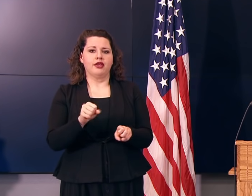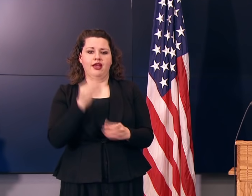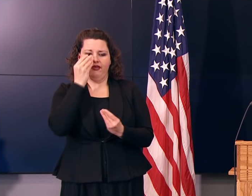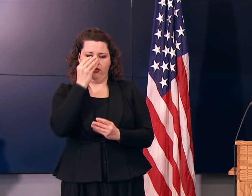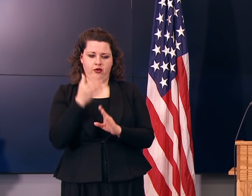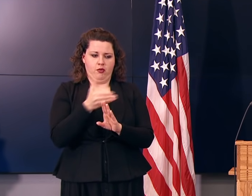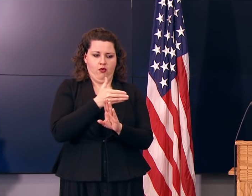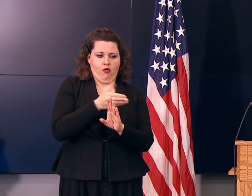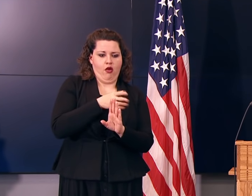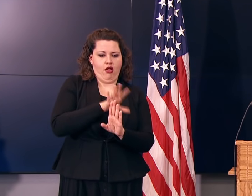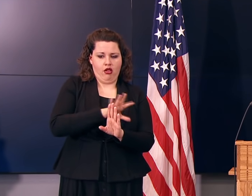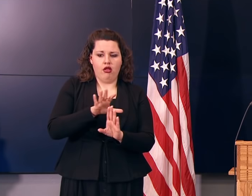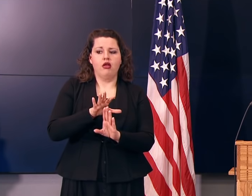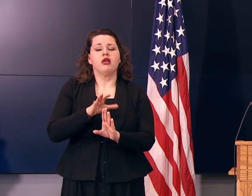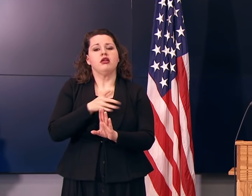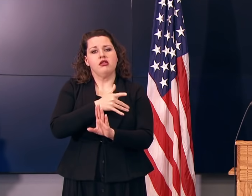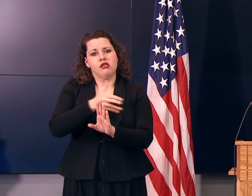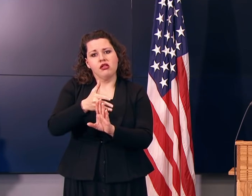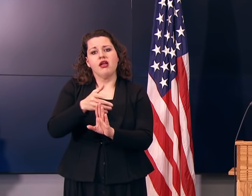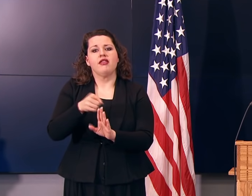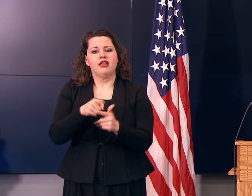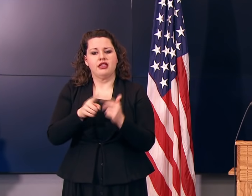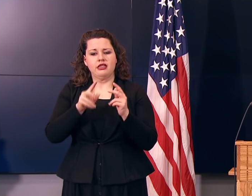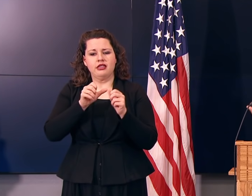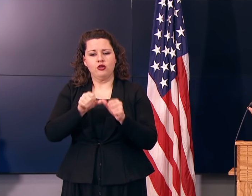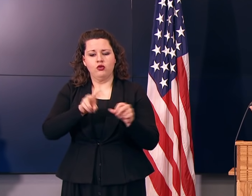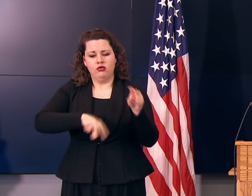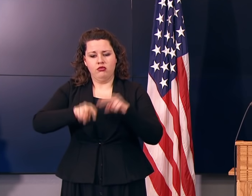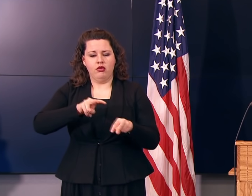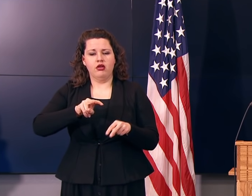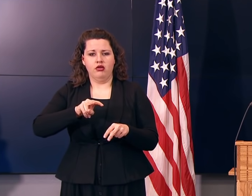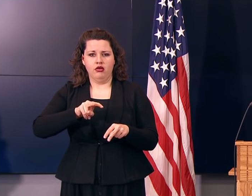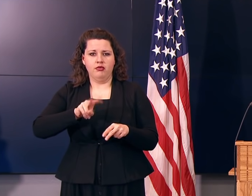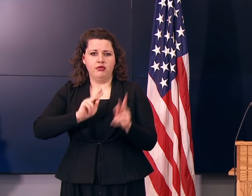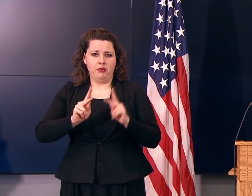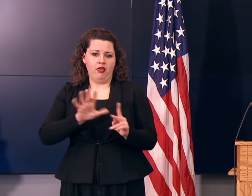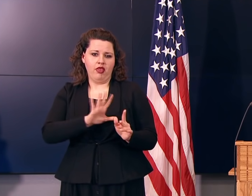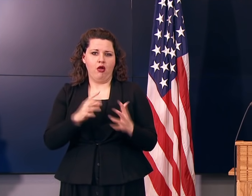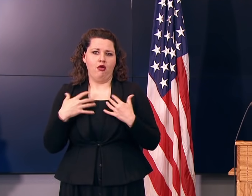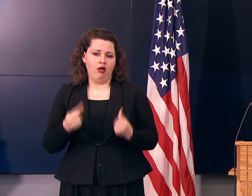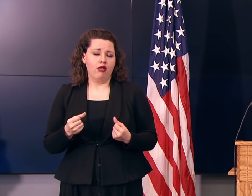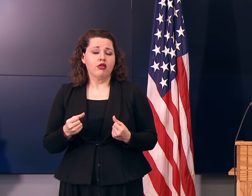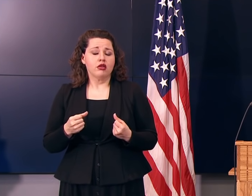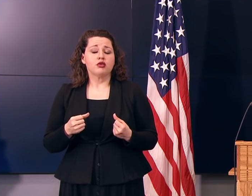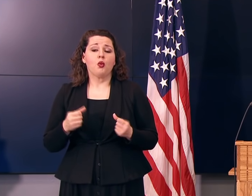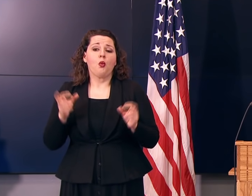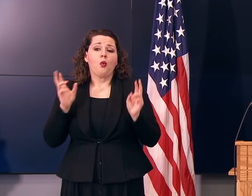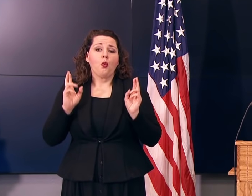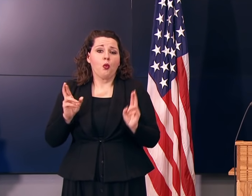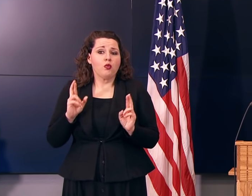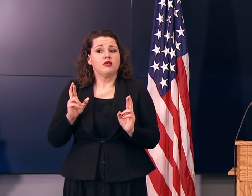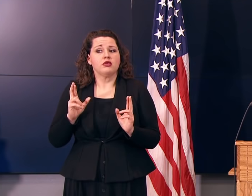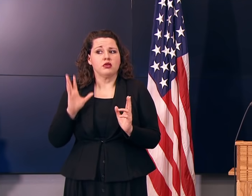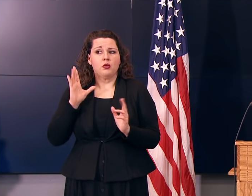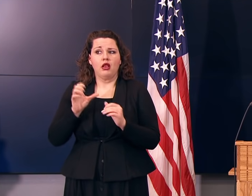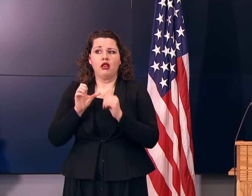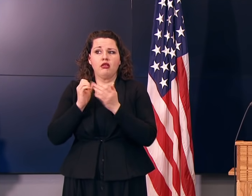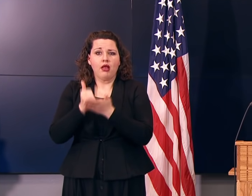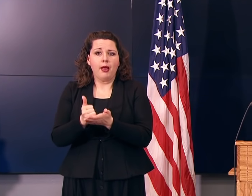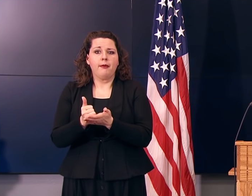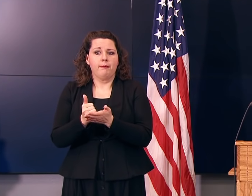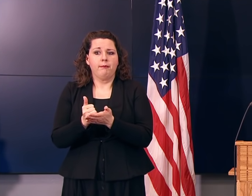end and continue to monitor, Iowans' health, and so that hopefully will help expedite some of